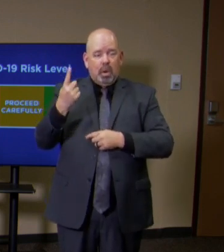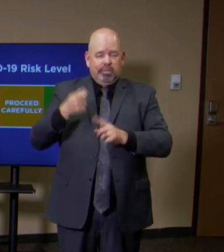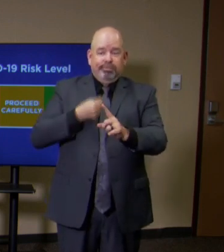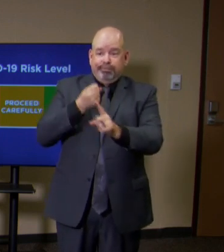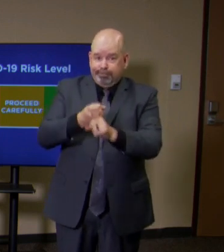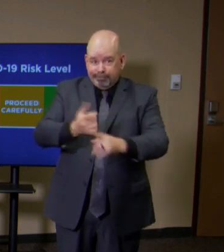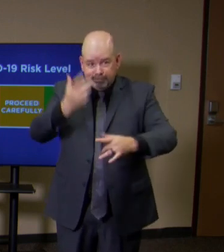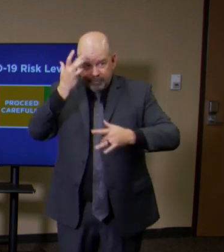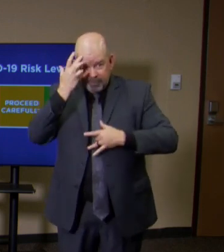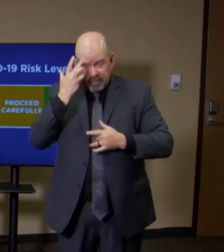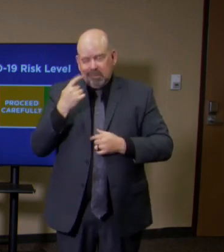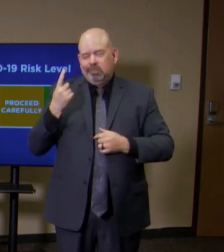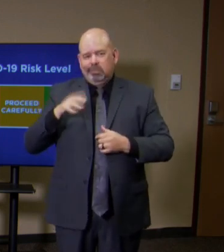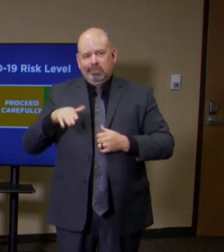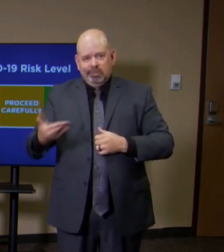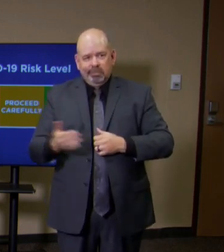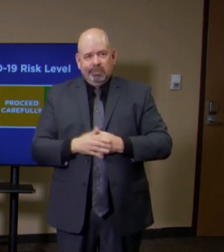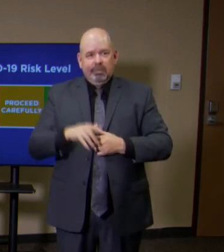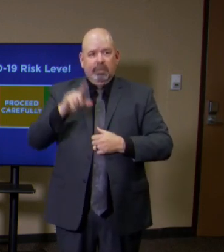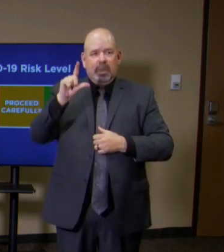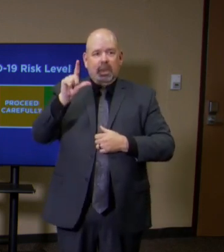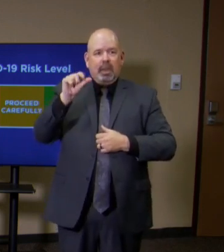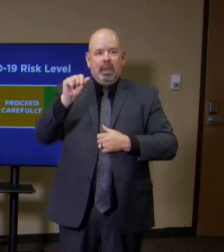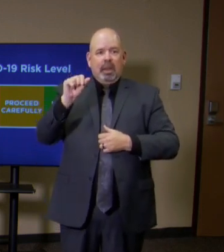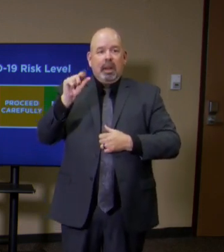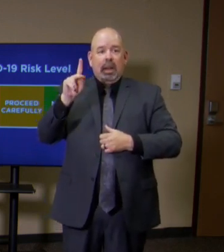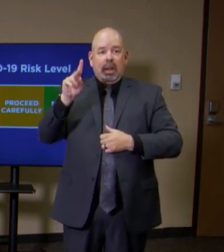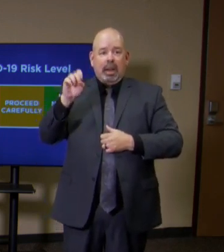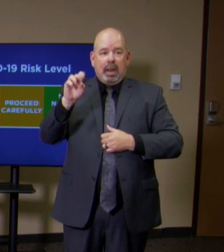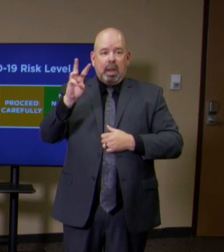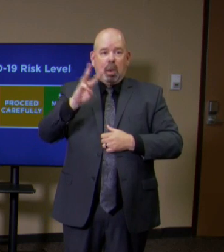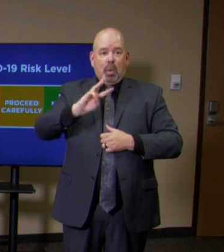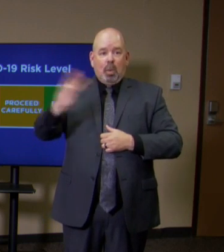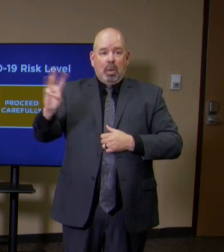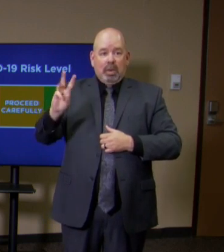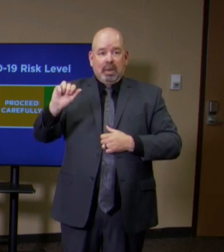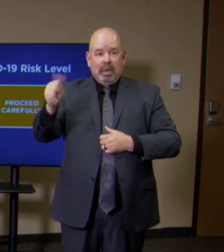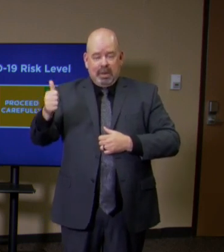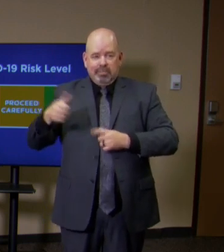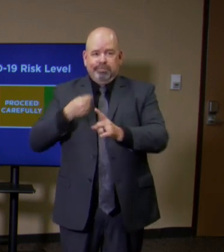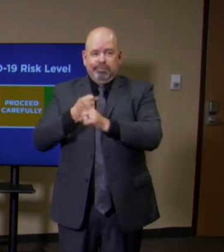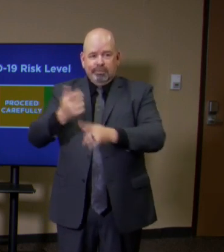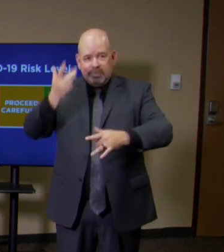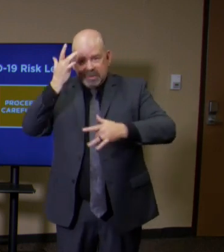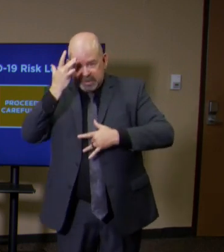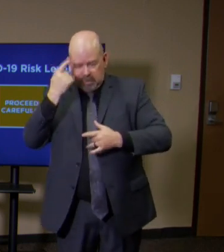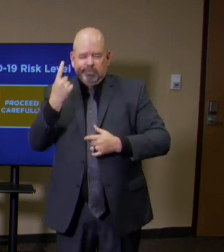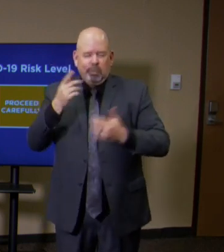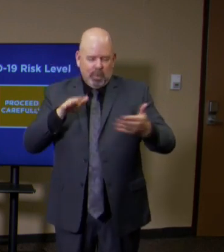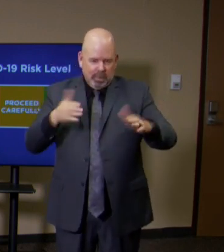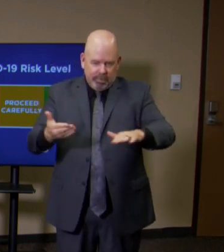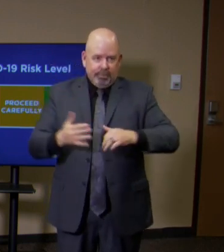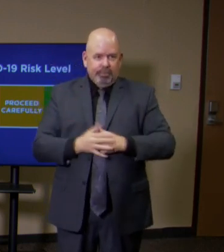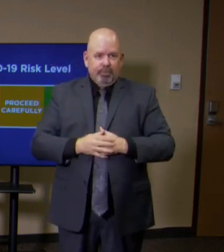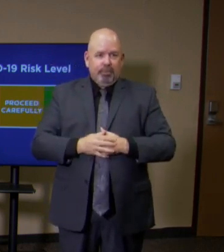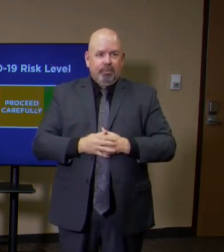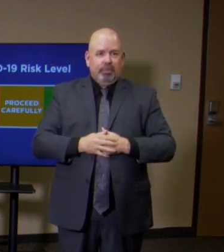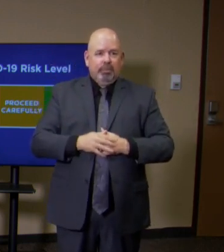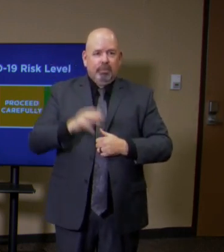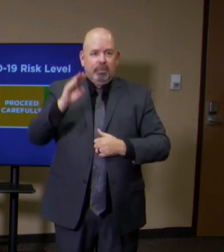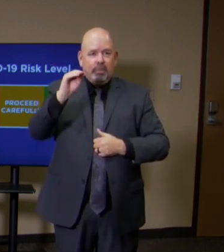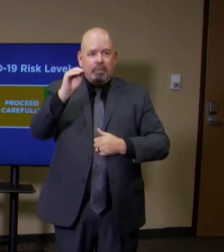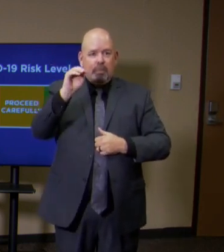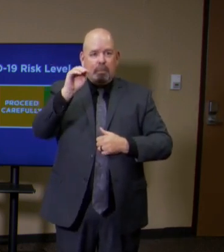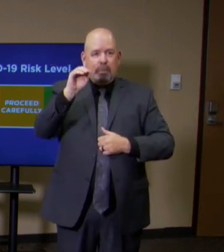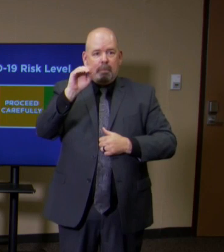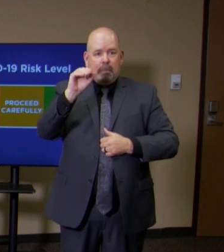Rehab and Skilled Care has 10 residents or staff and 1 death. Maynard Segoville has 27